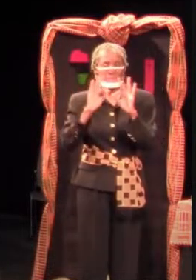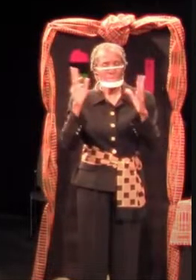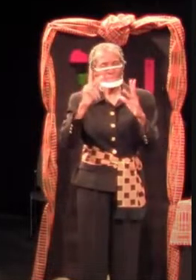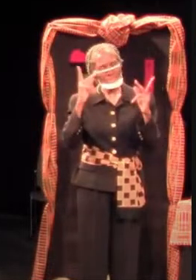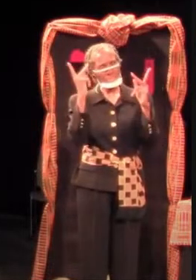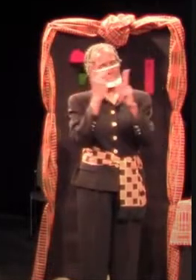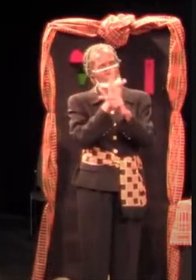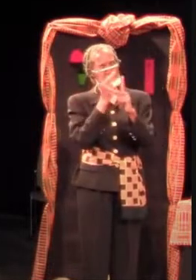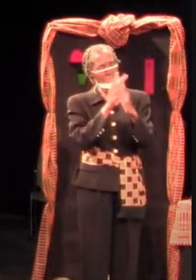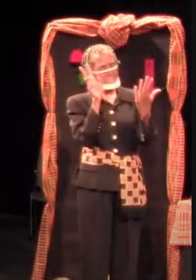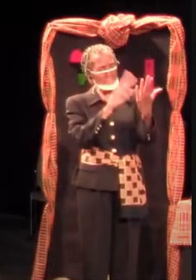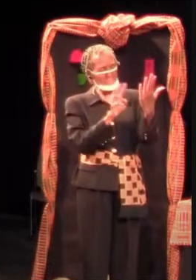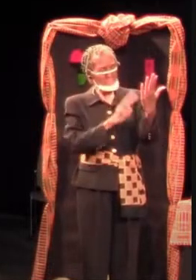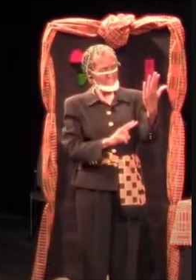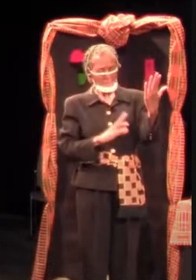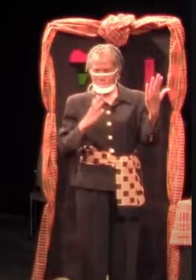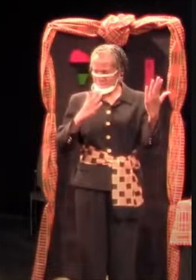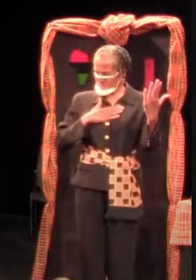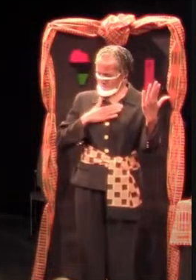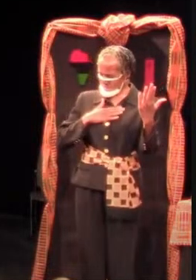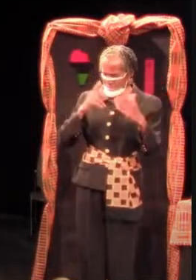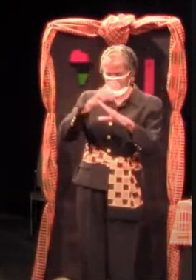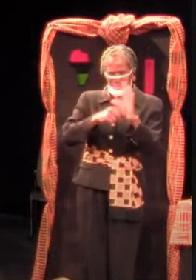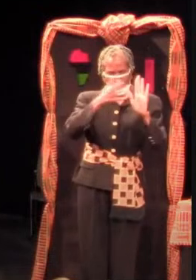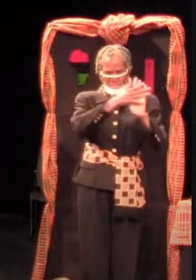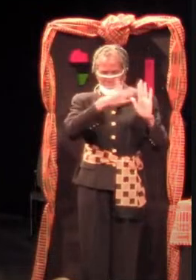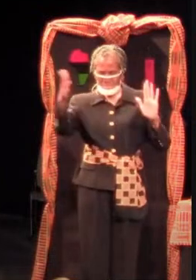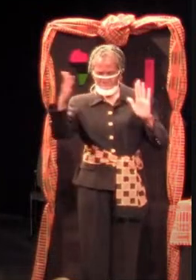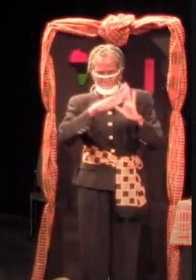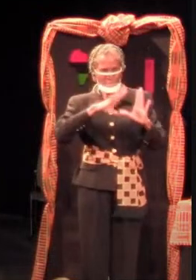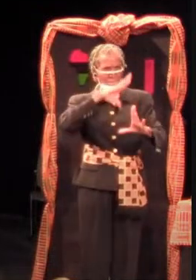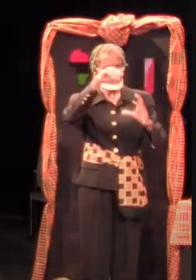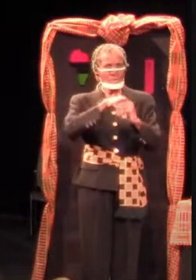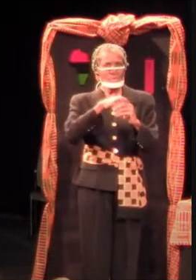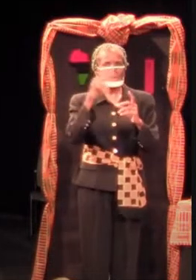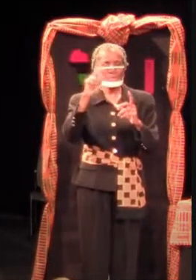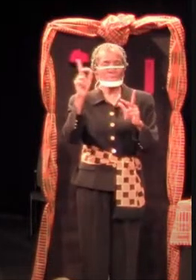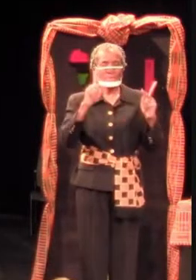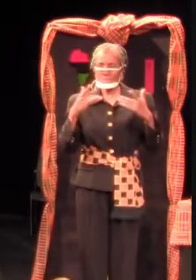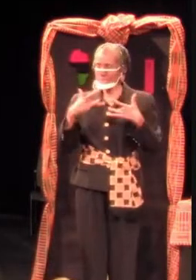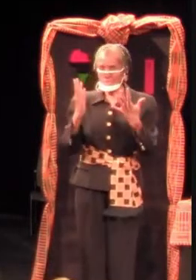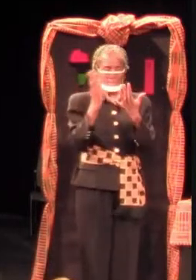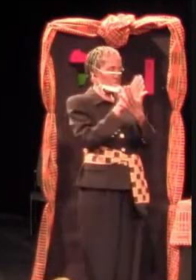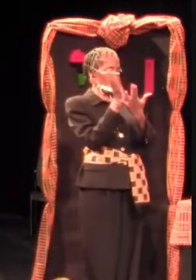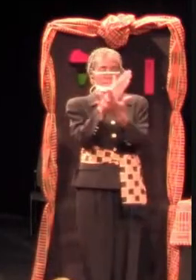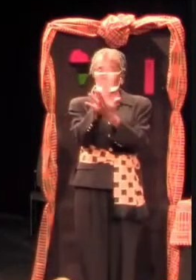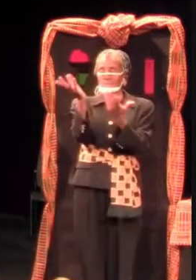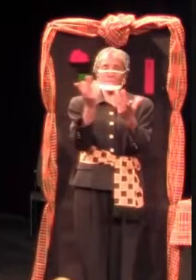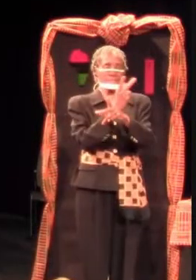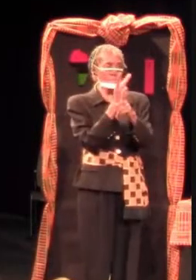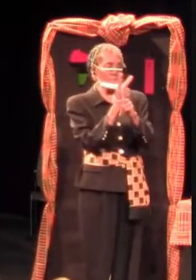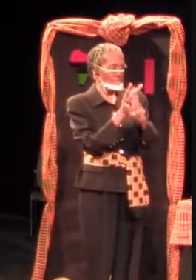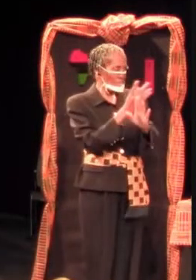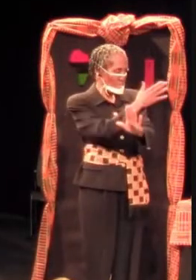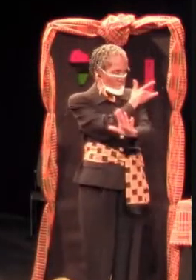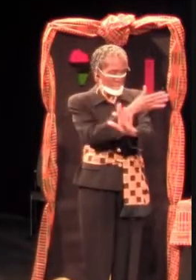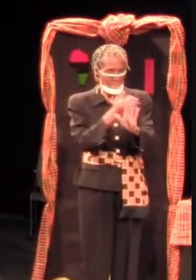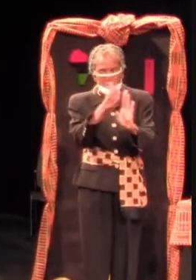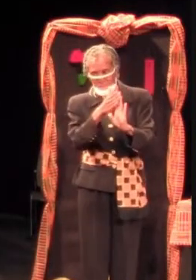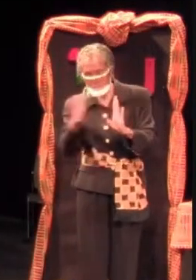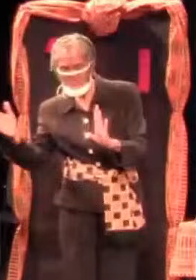their political and cultural time of day. It is also a compass that people use to find themselves on the map of